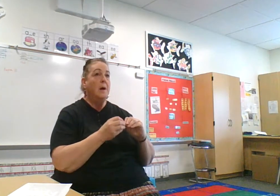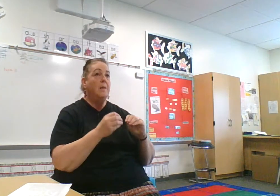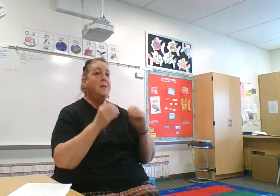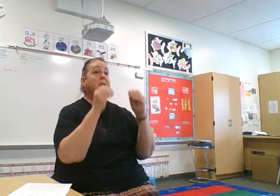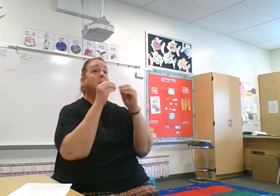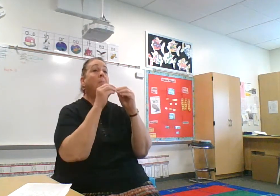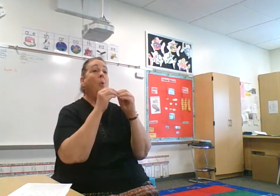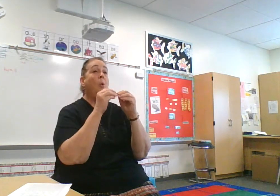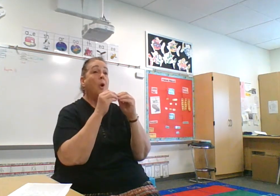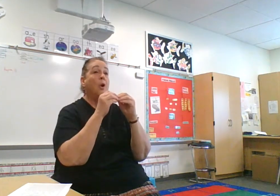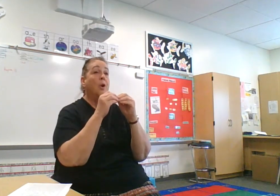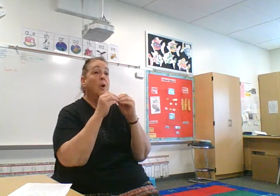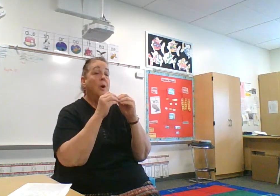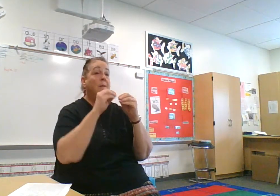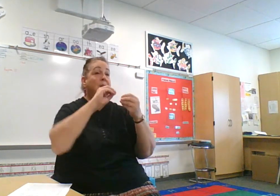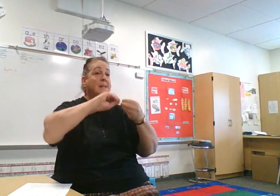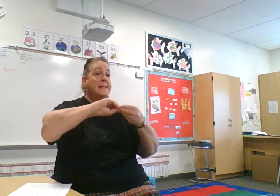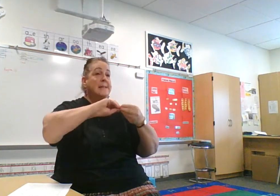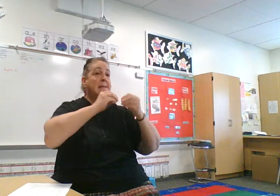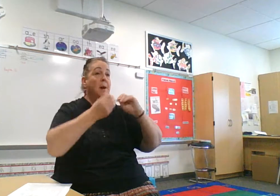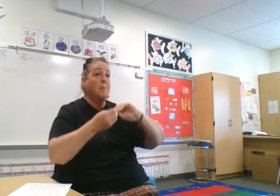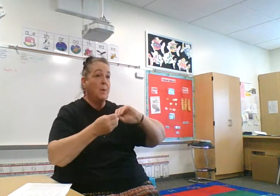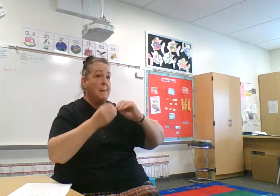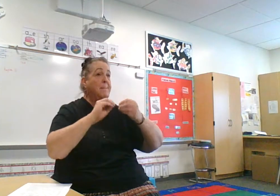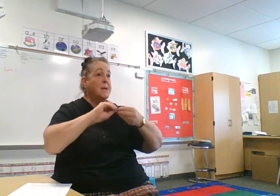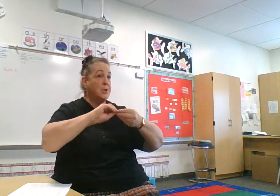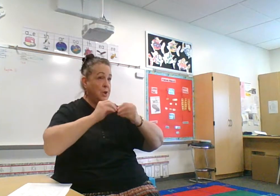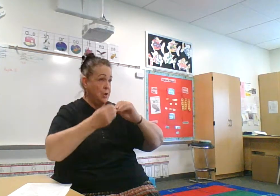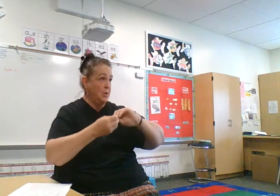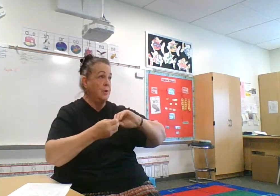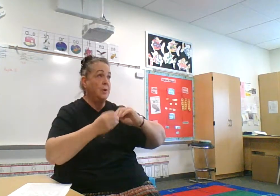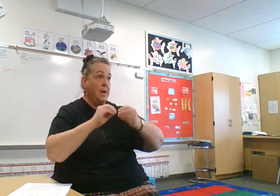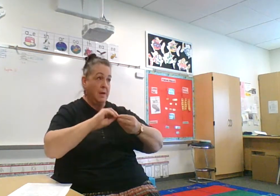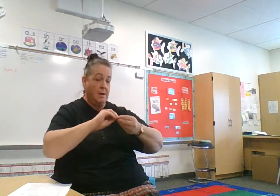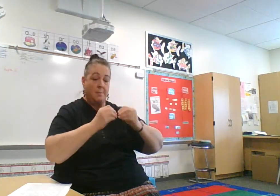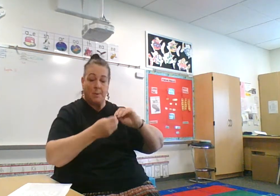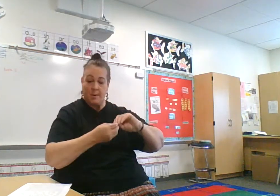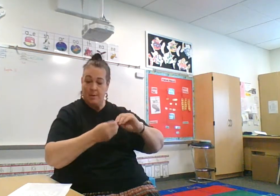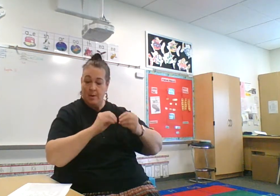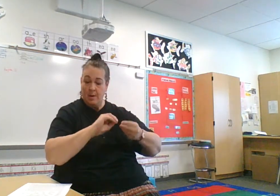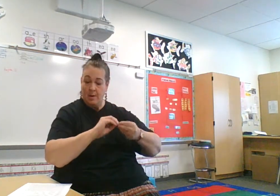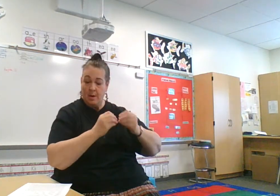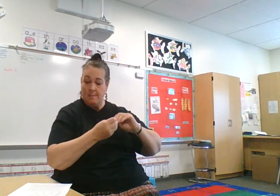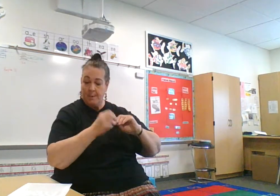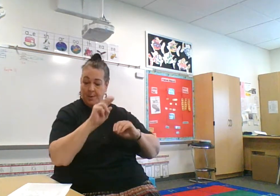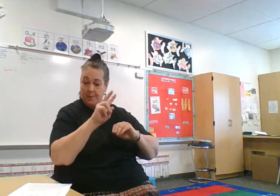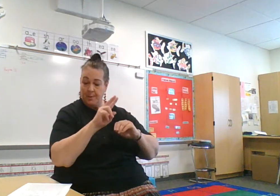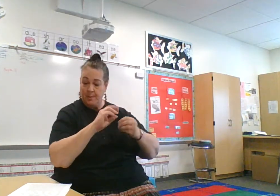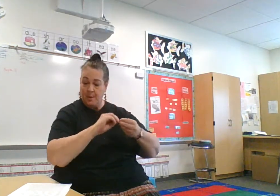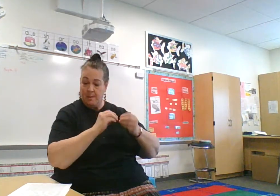This is more. More, okay. This is number. It must turn. Yeah, number. Number 2. Number